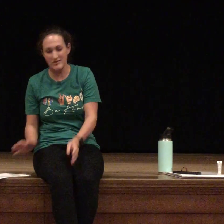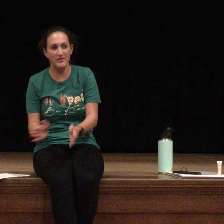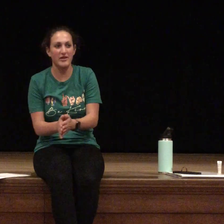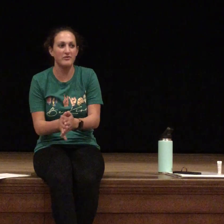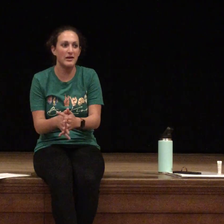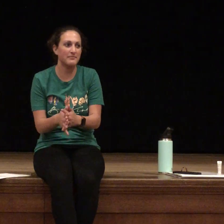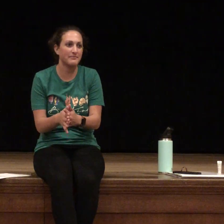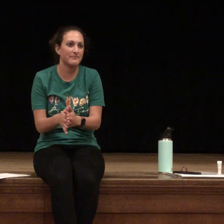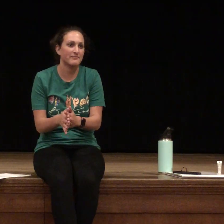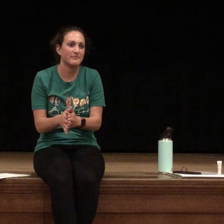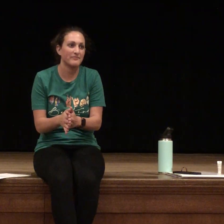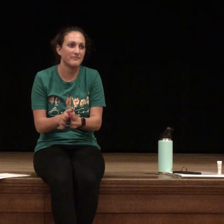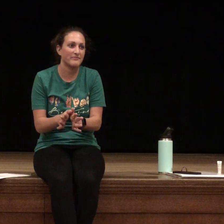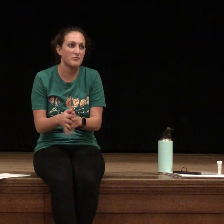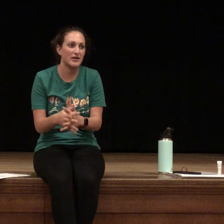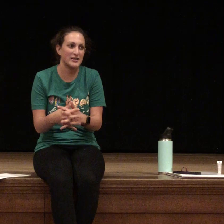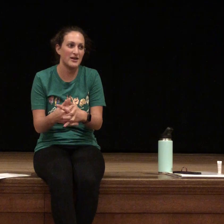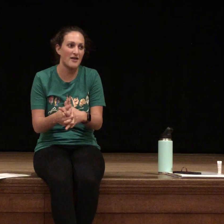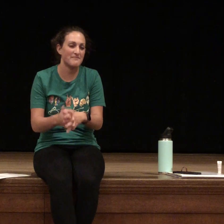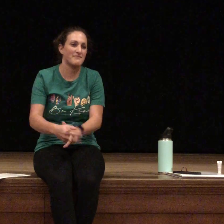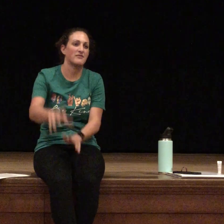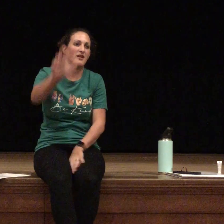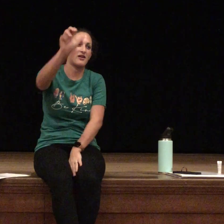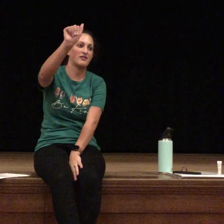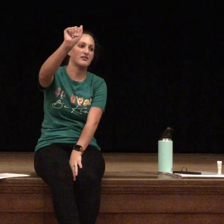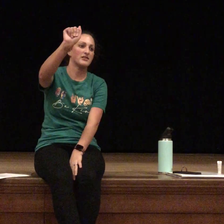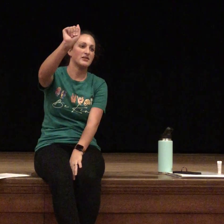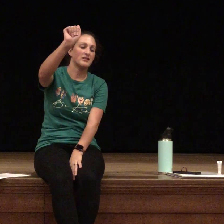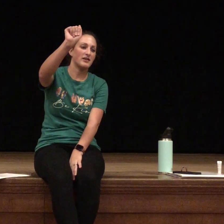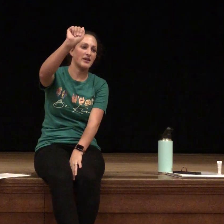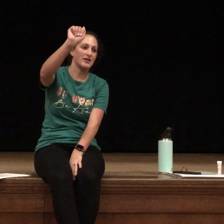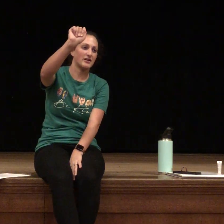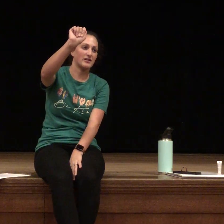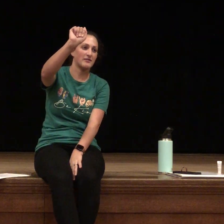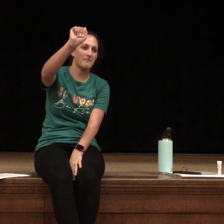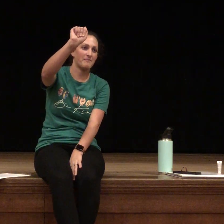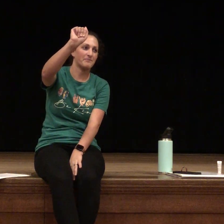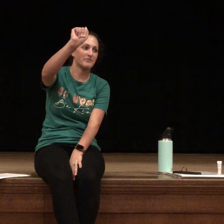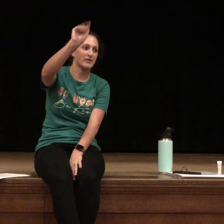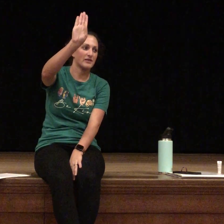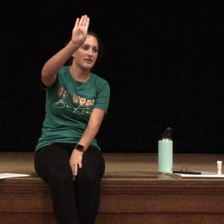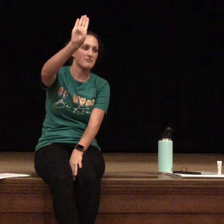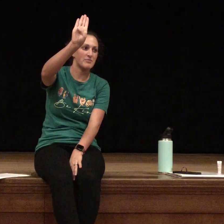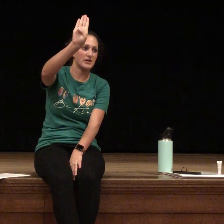guys ready for the alphabet? Mm-hmm. Practice that again. All right. A, B,